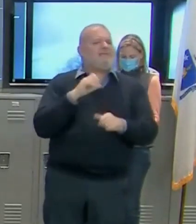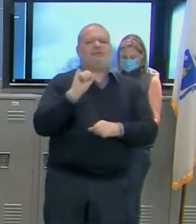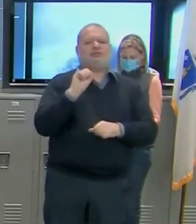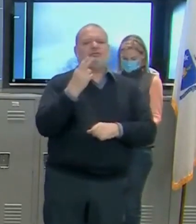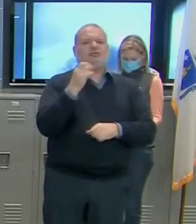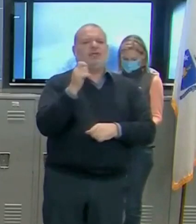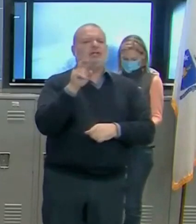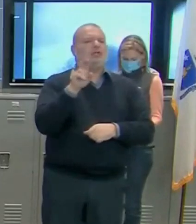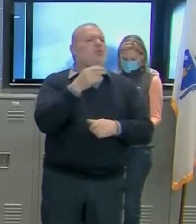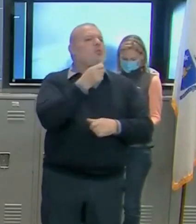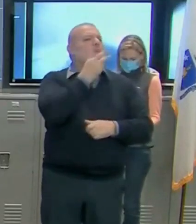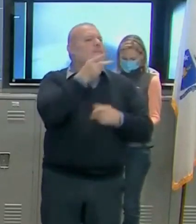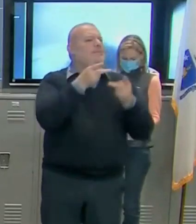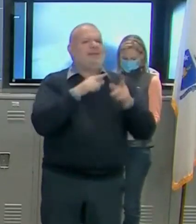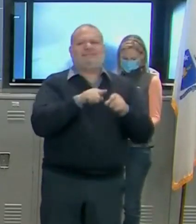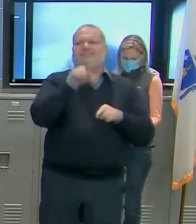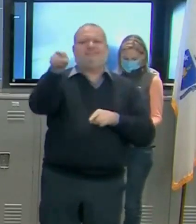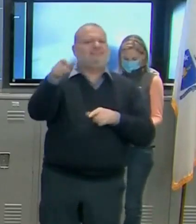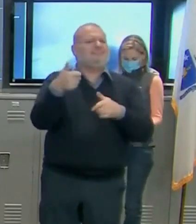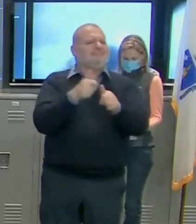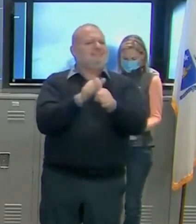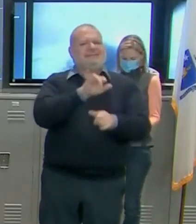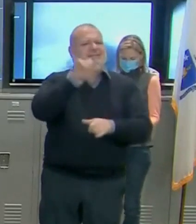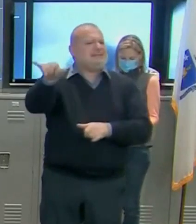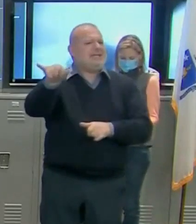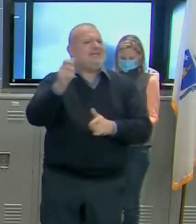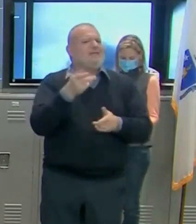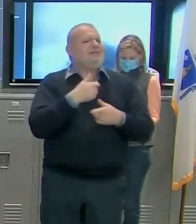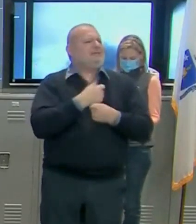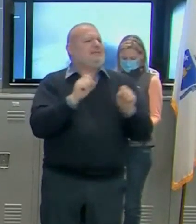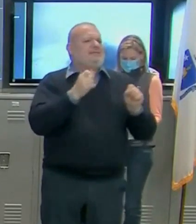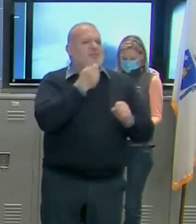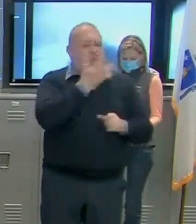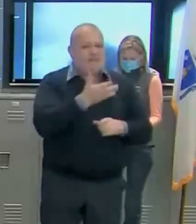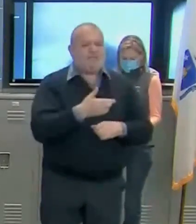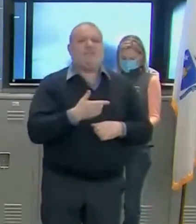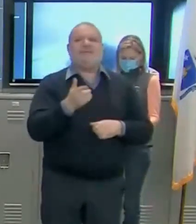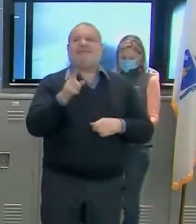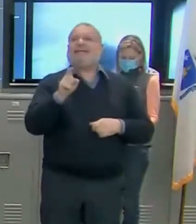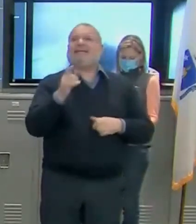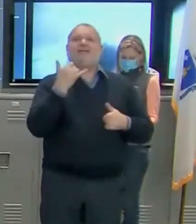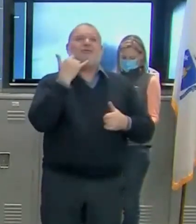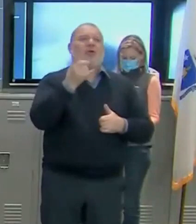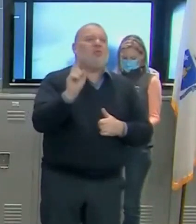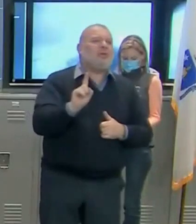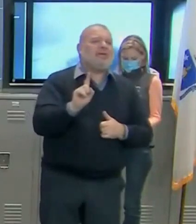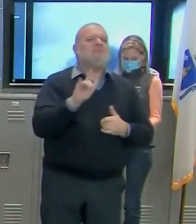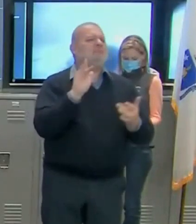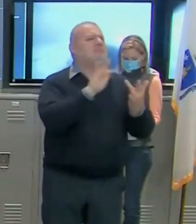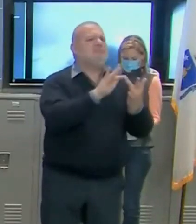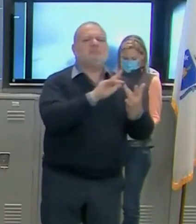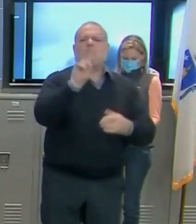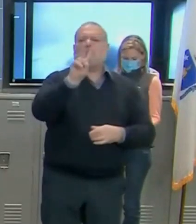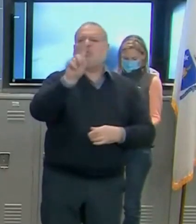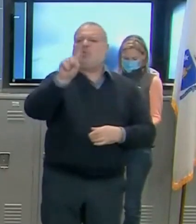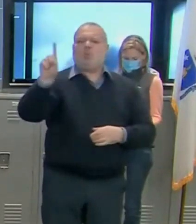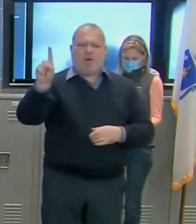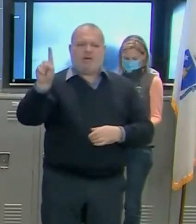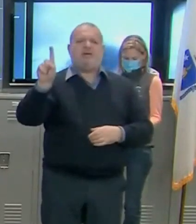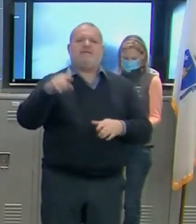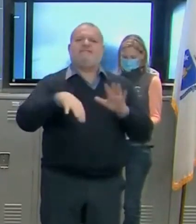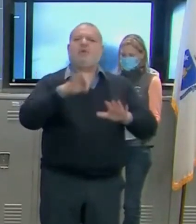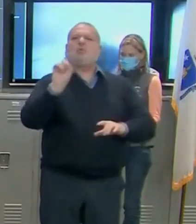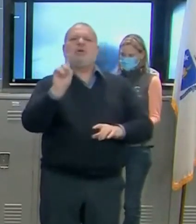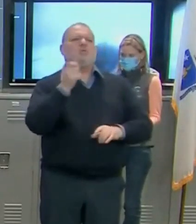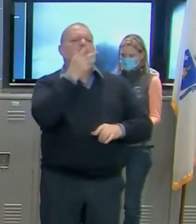warming center near you. Report power outages to your local utility. And if you see downed power lines, please stay away from